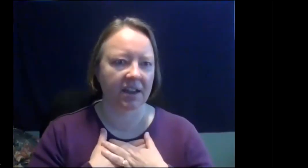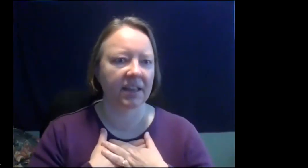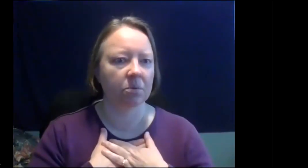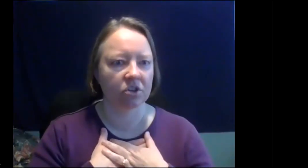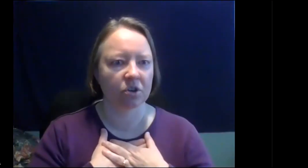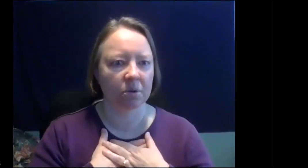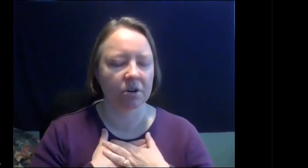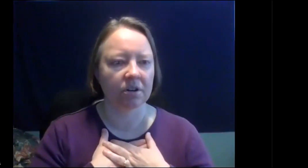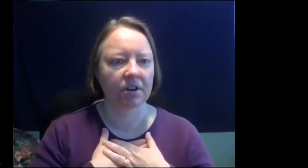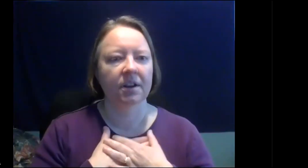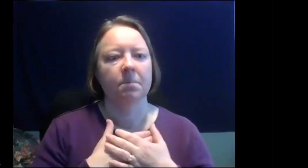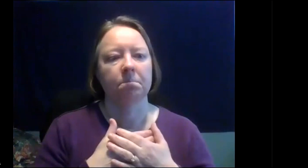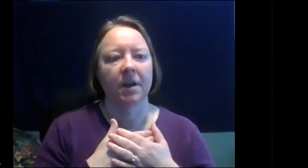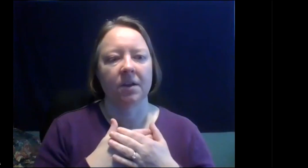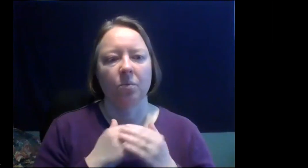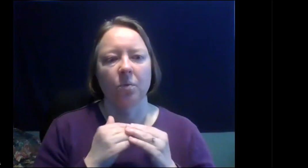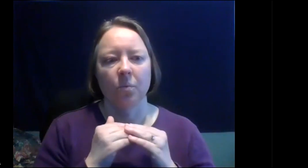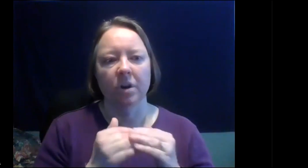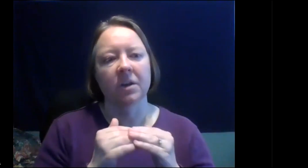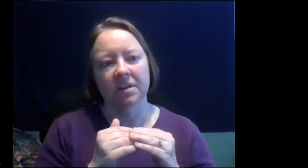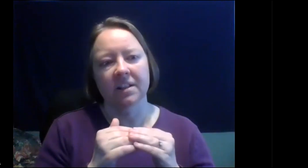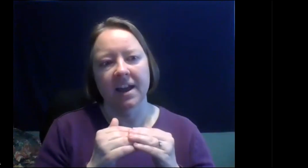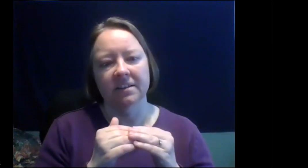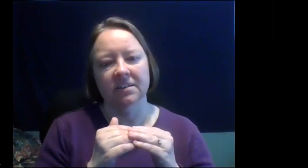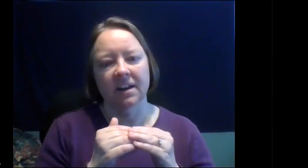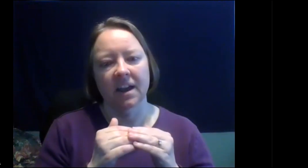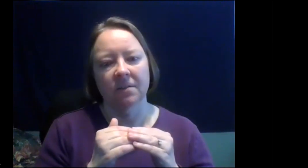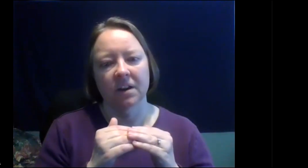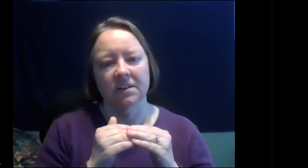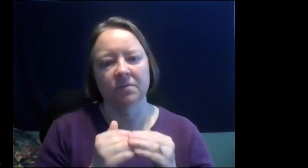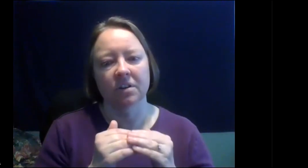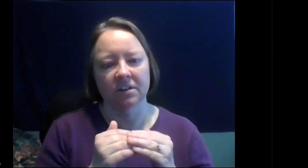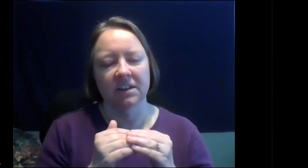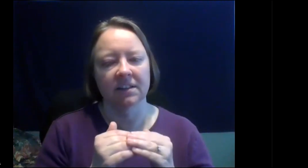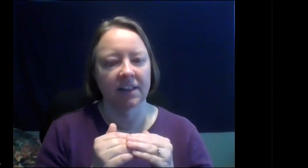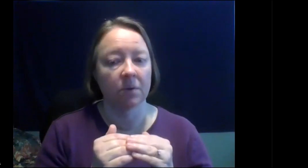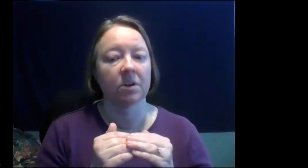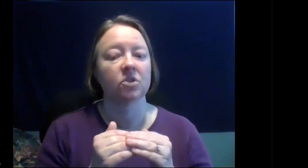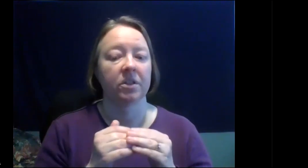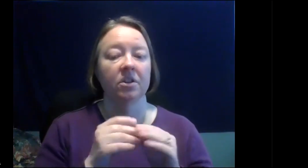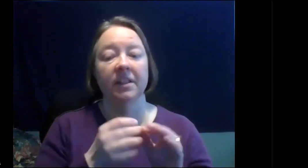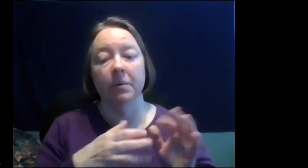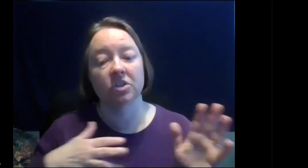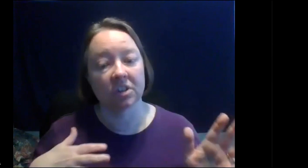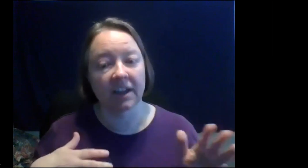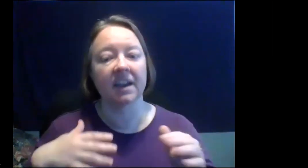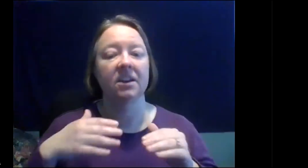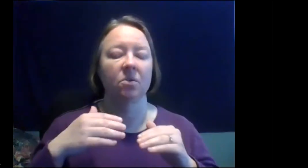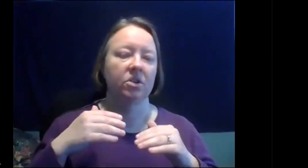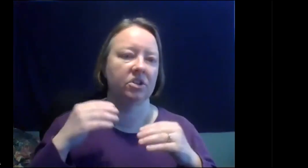sign language interpreter, but I'm working with clients that have a difficulty in the language, whether they're language delayed or